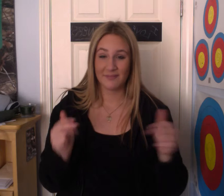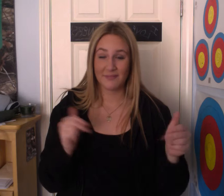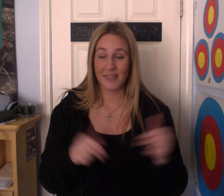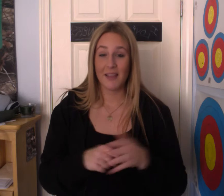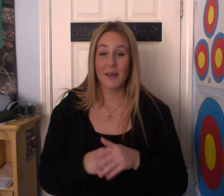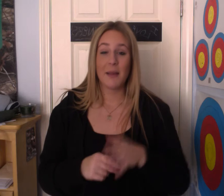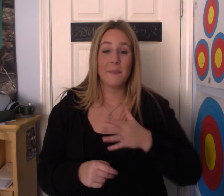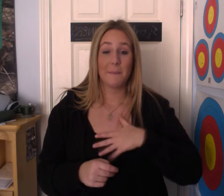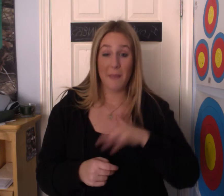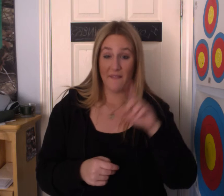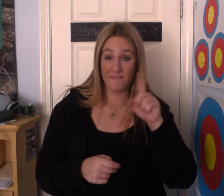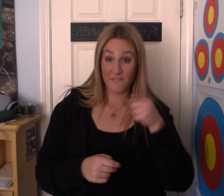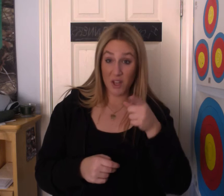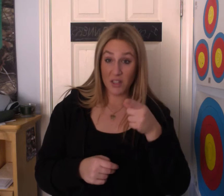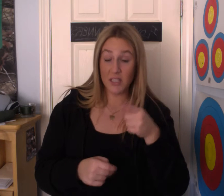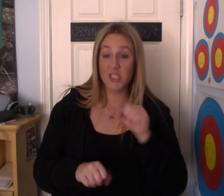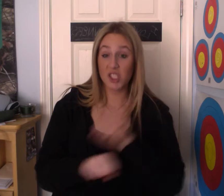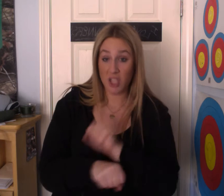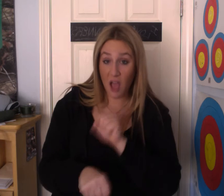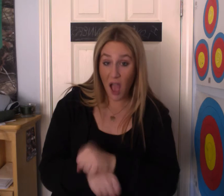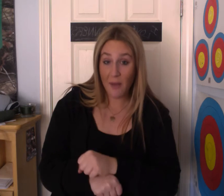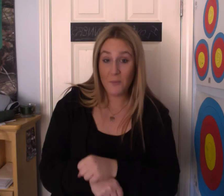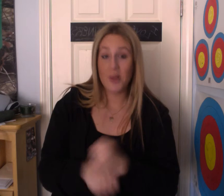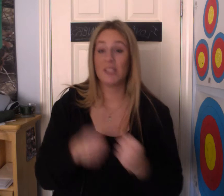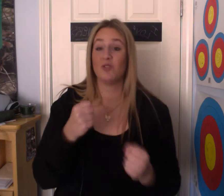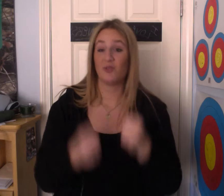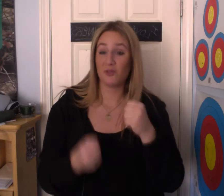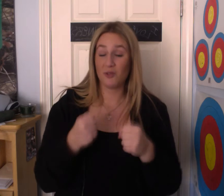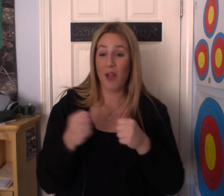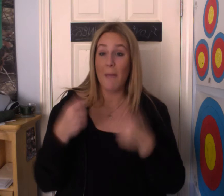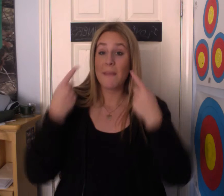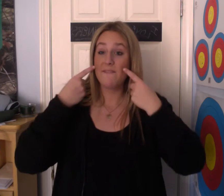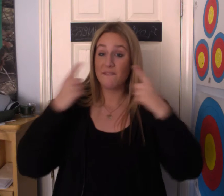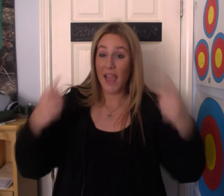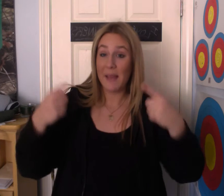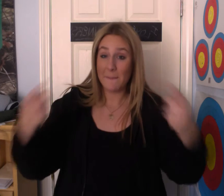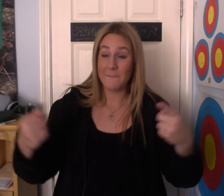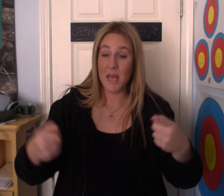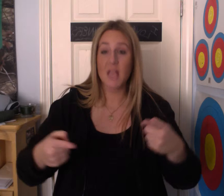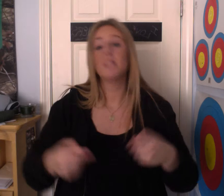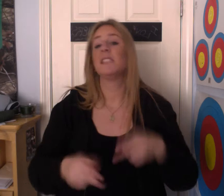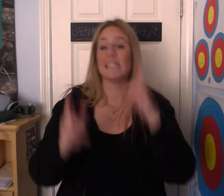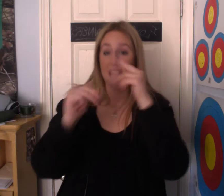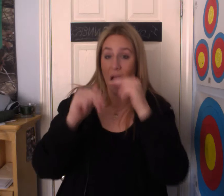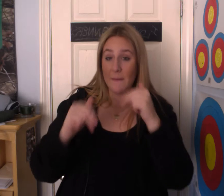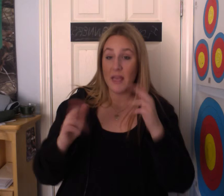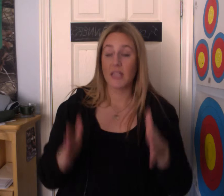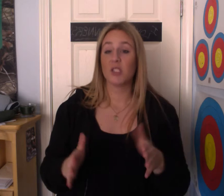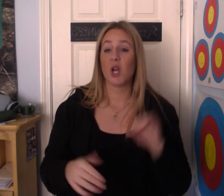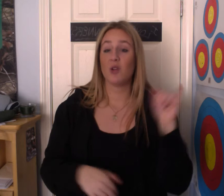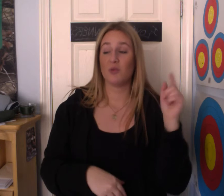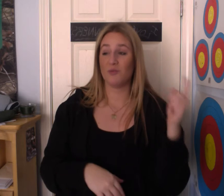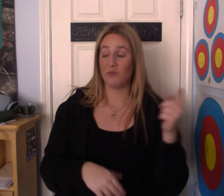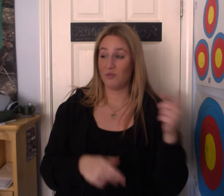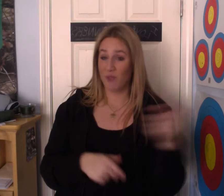My first gig was driving famous comics from New York City to shows in New Jersey, and I'll never forget the face of the